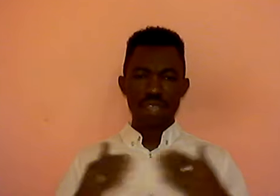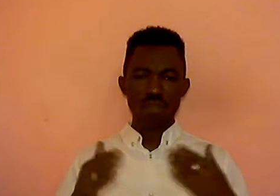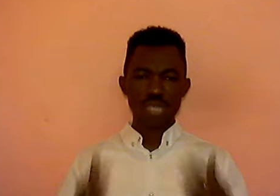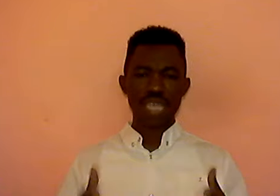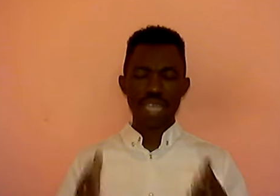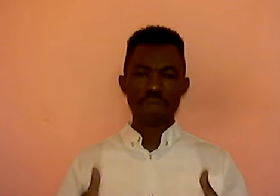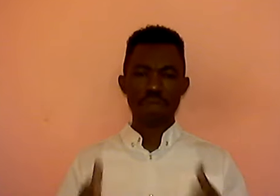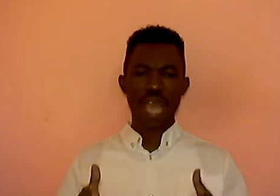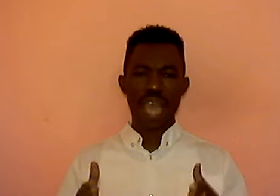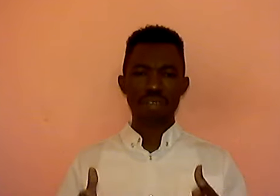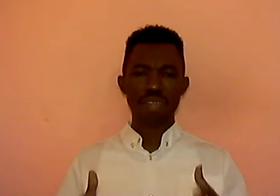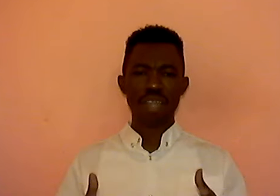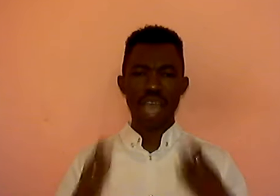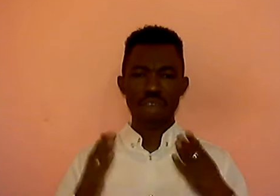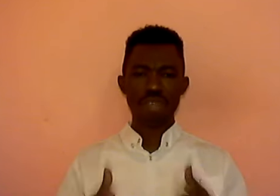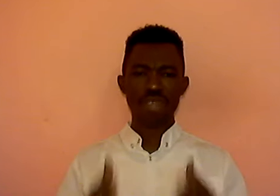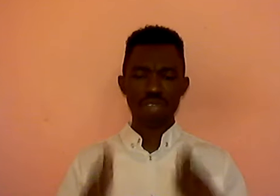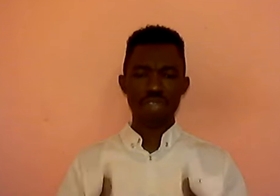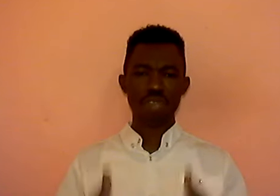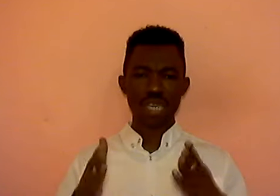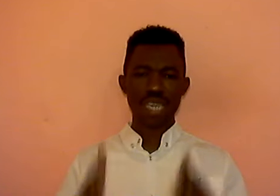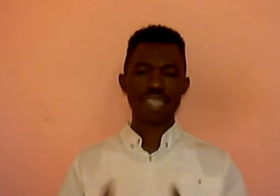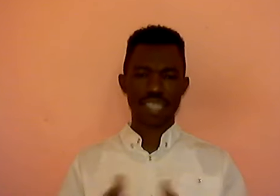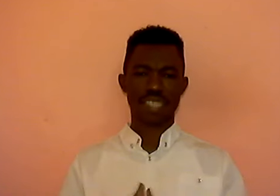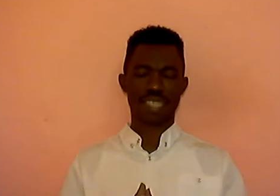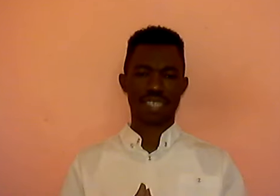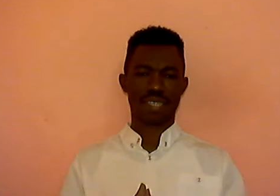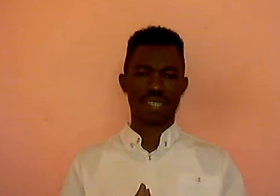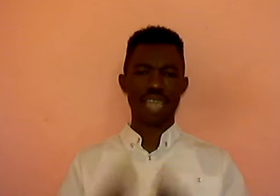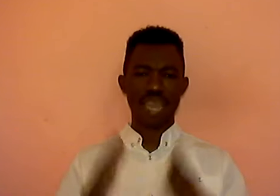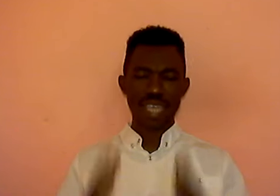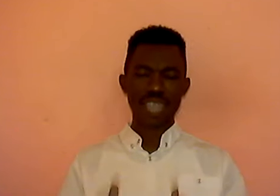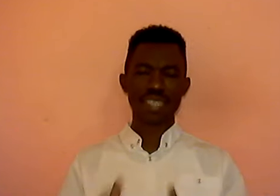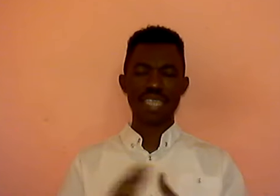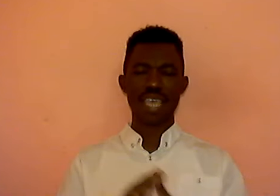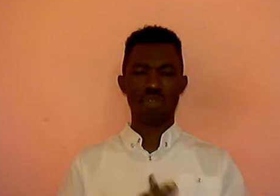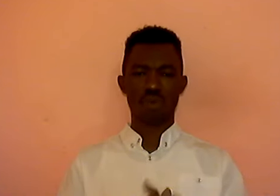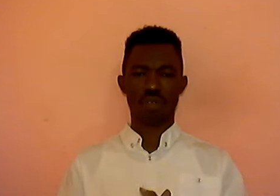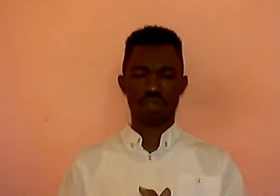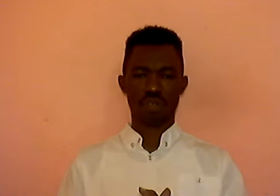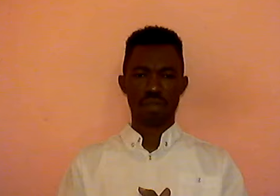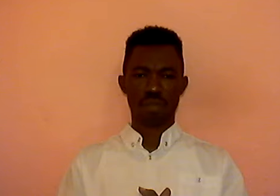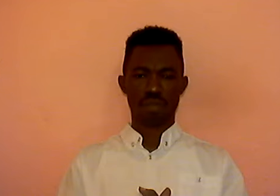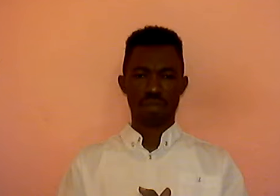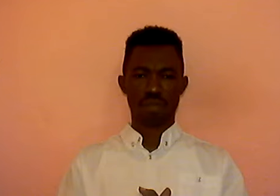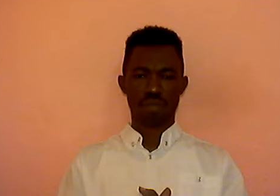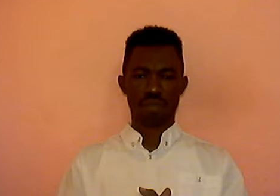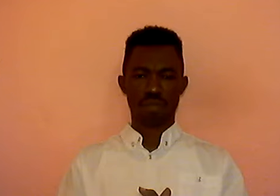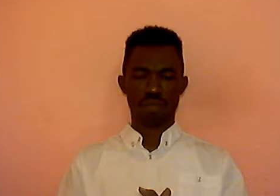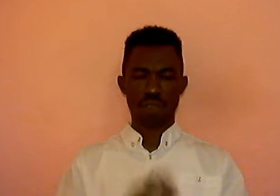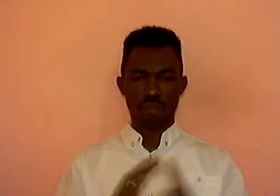You see that people are really dirty. They are dirty enough before